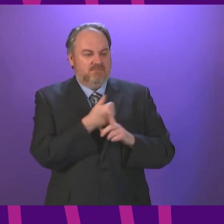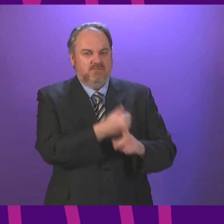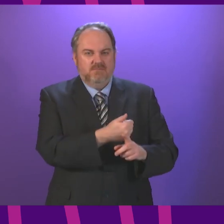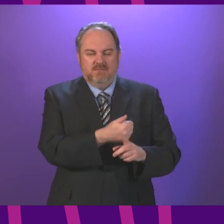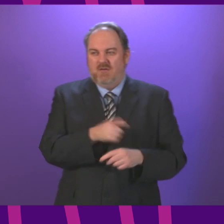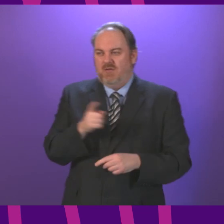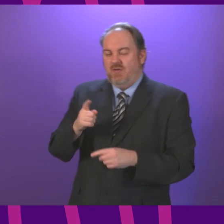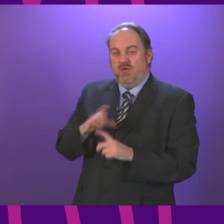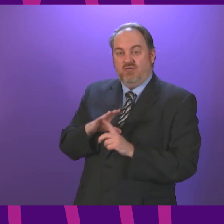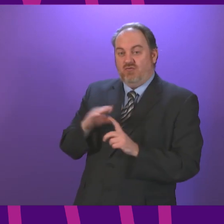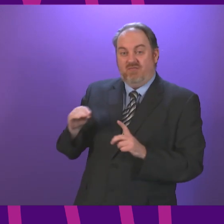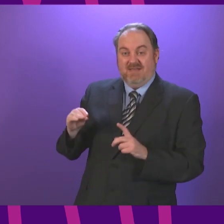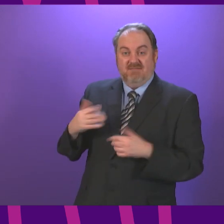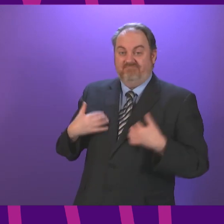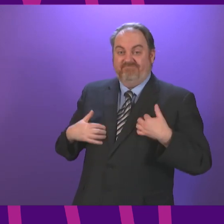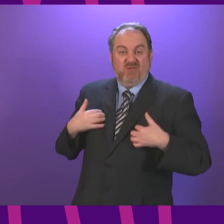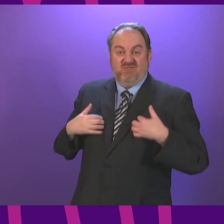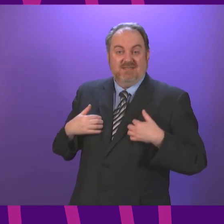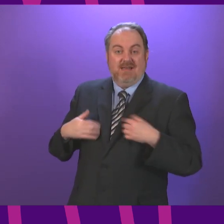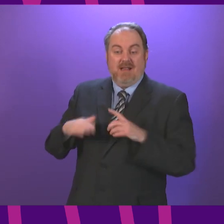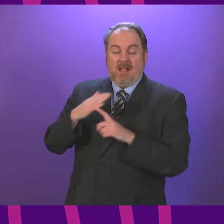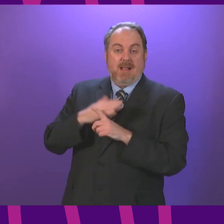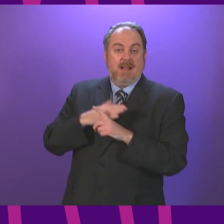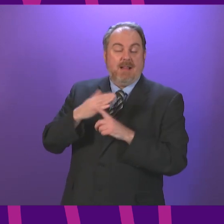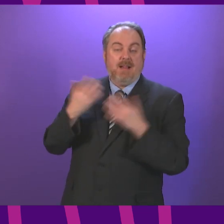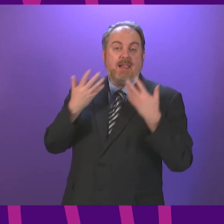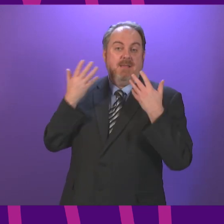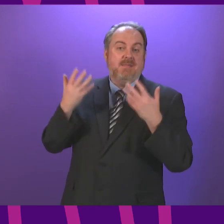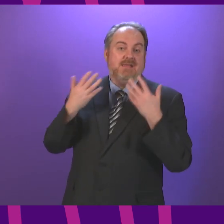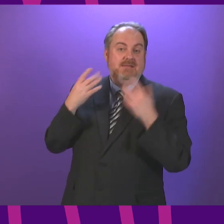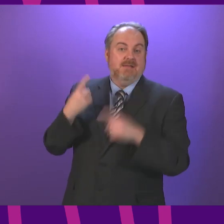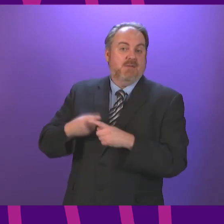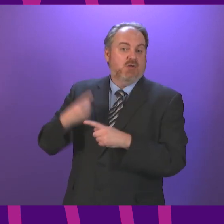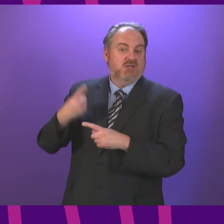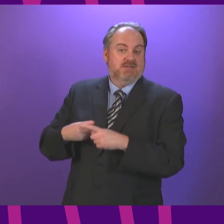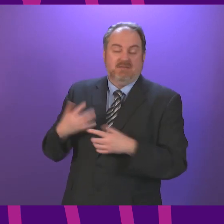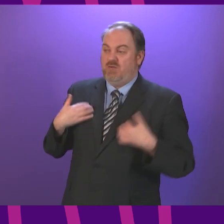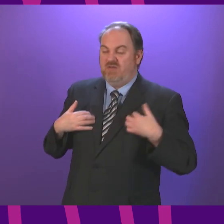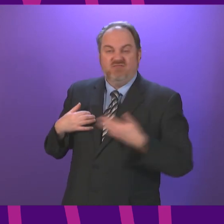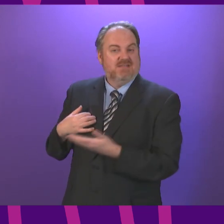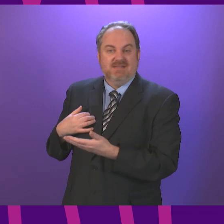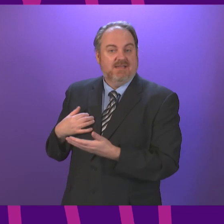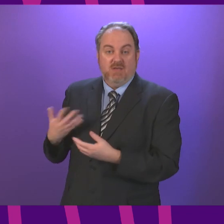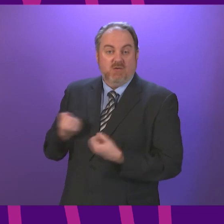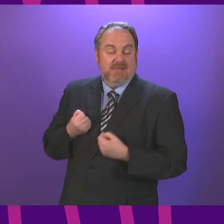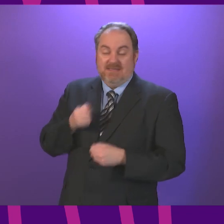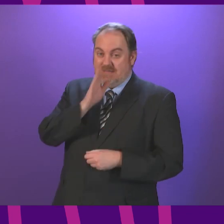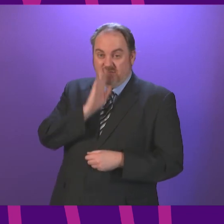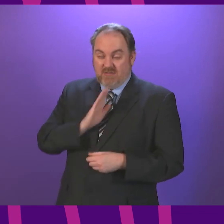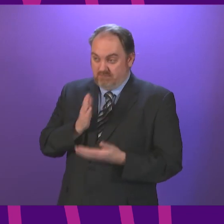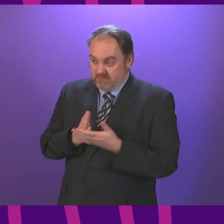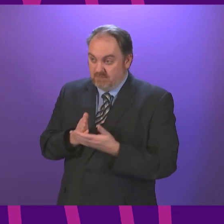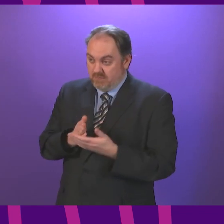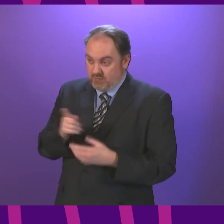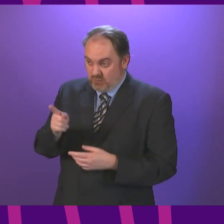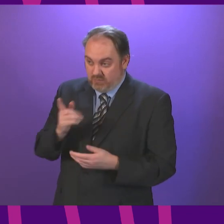Tories aren't taking the climate emergency and protecting the future livelihoods of my constituents seriously. Does the First Minister?